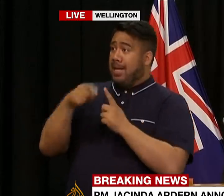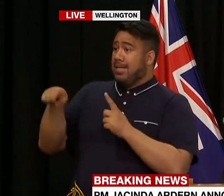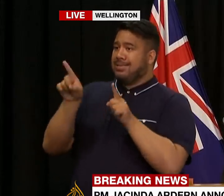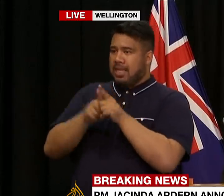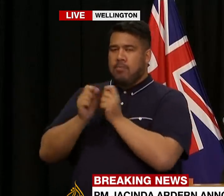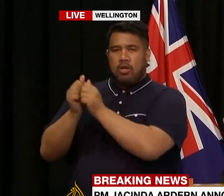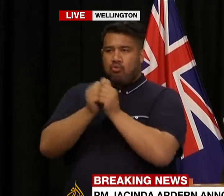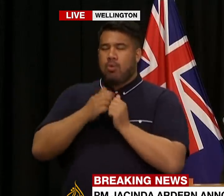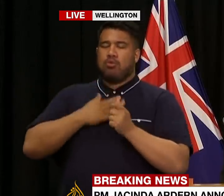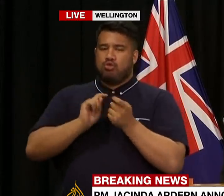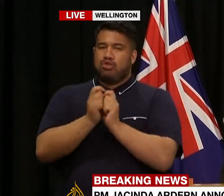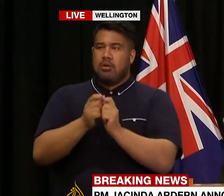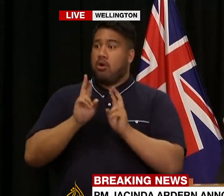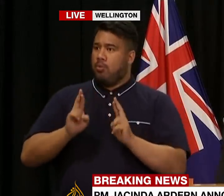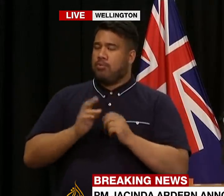behind these changes.